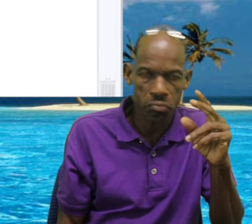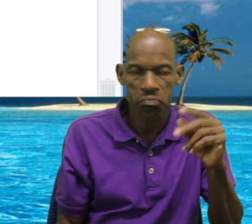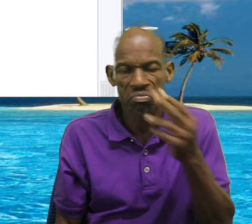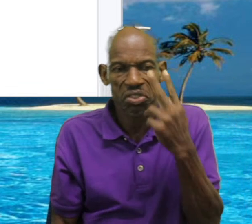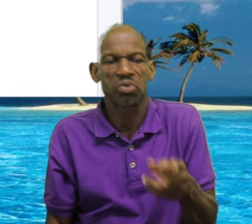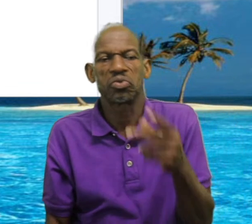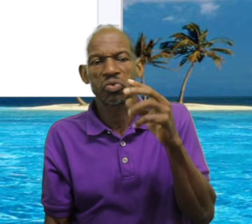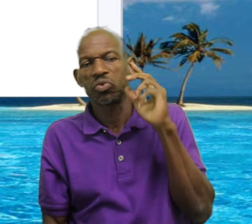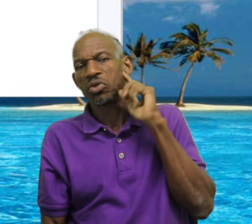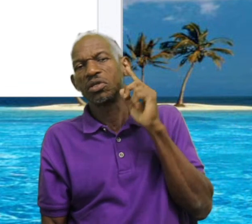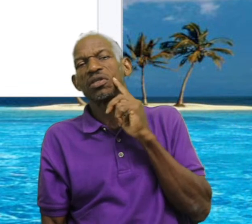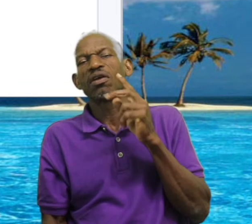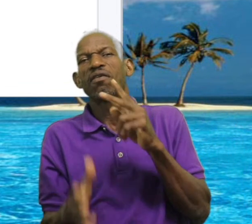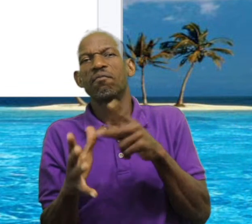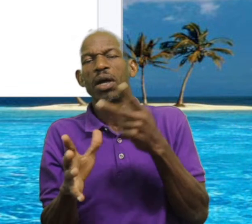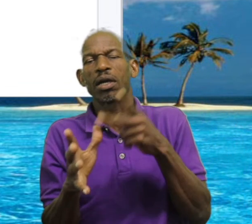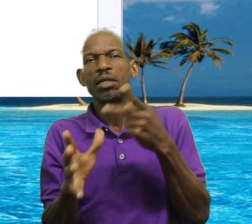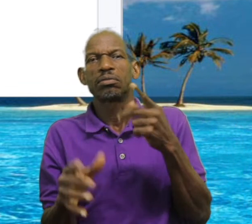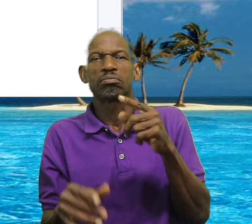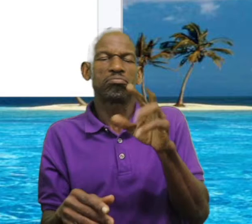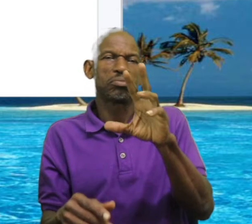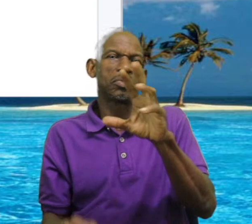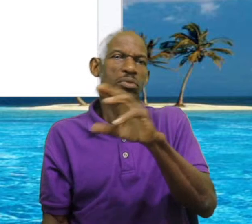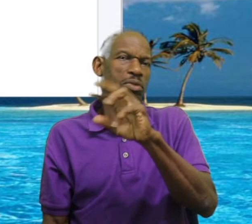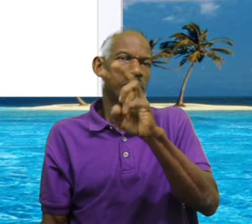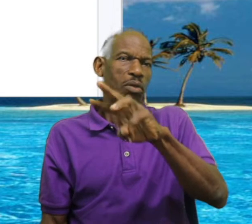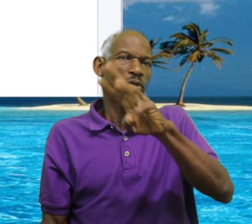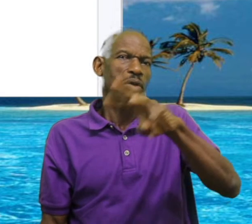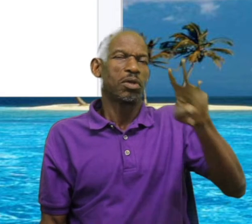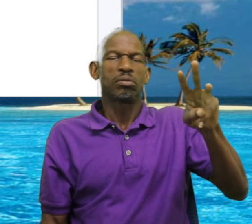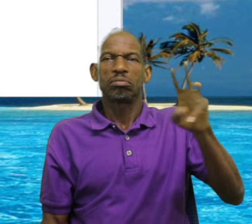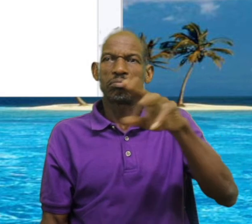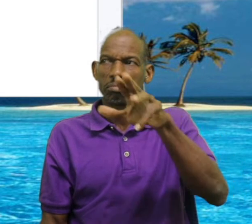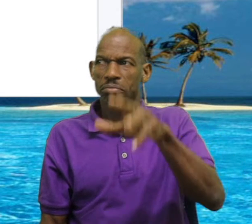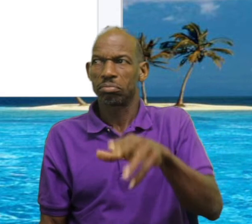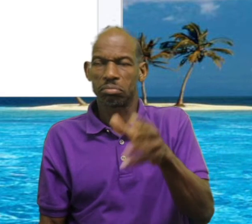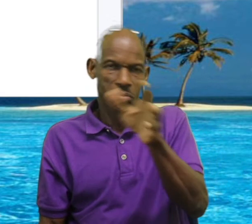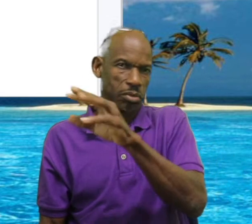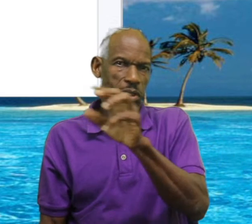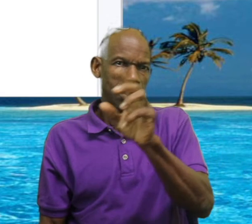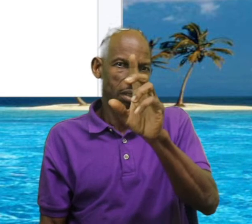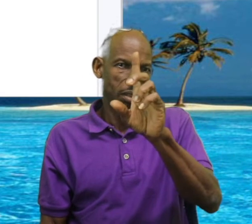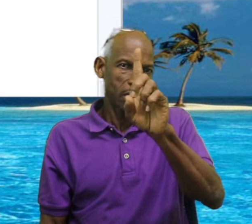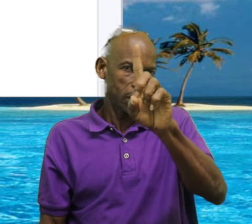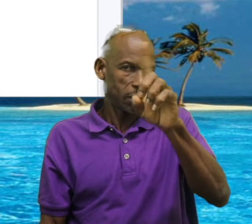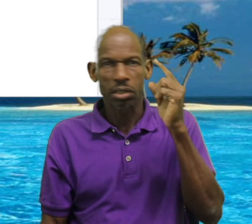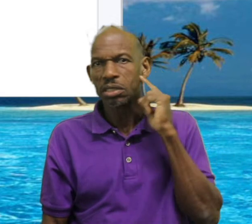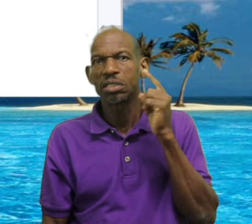Pioneers website is. We have our new website where we have all our programs on,